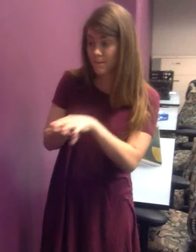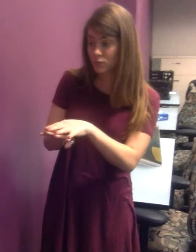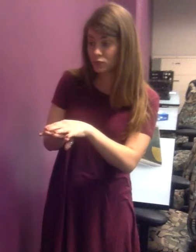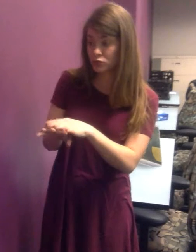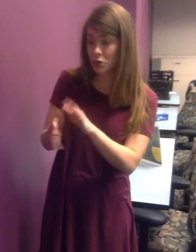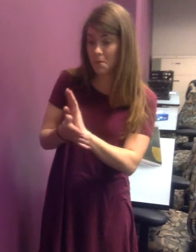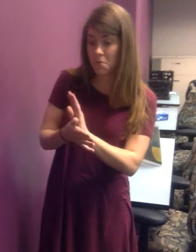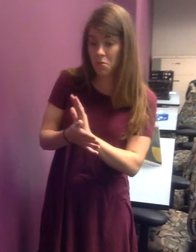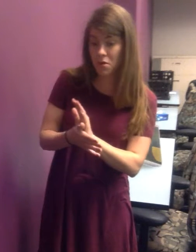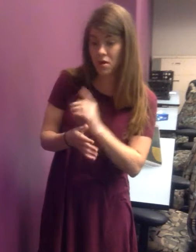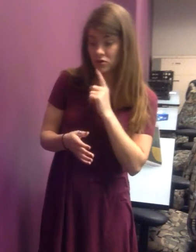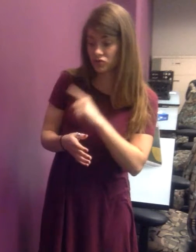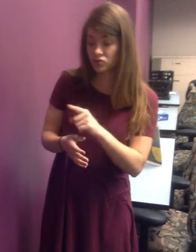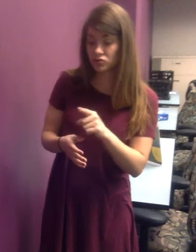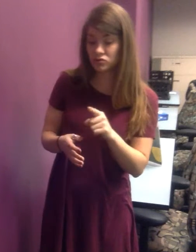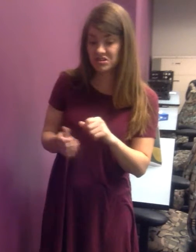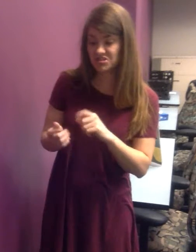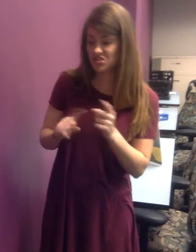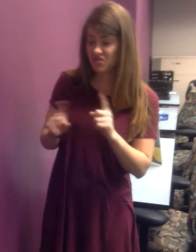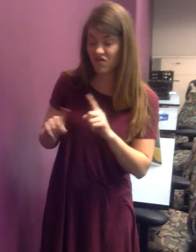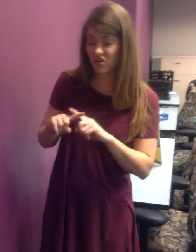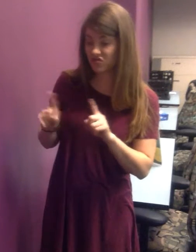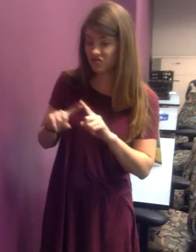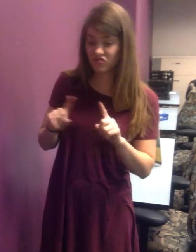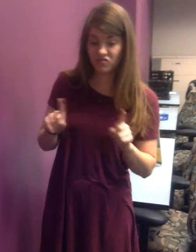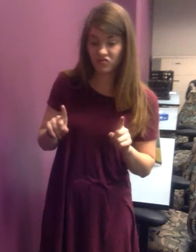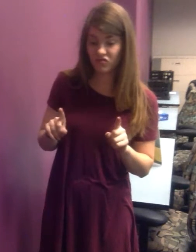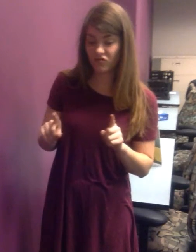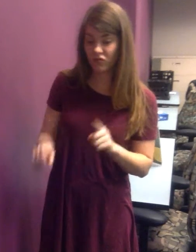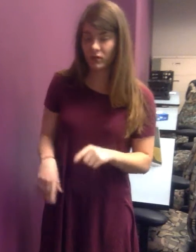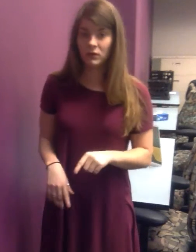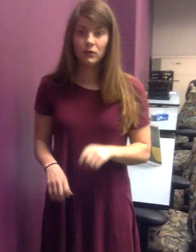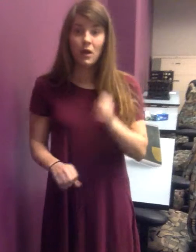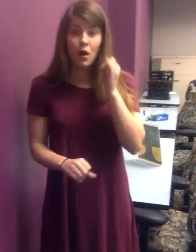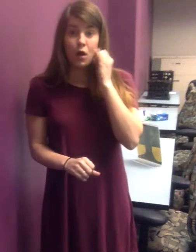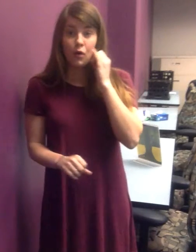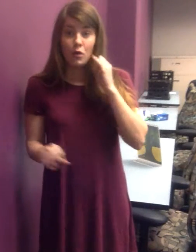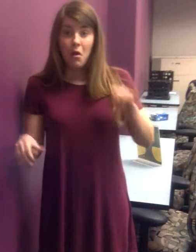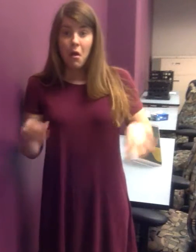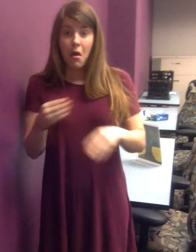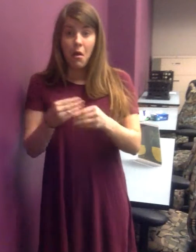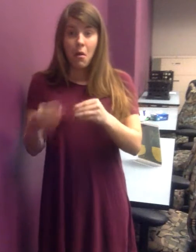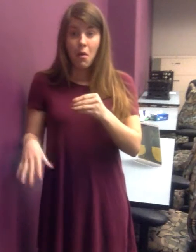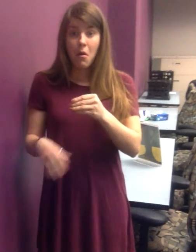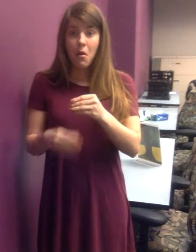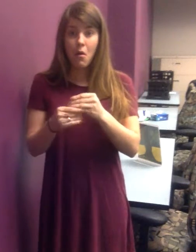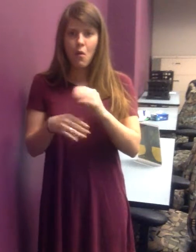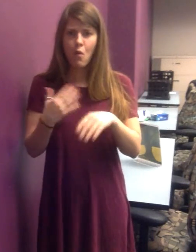things and has become an advocate. If you add up all of the resources of our side of the debate, and